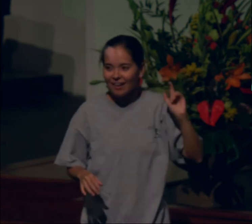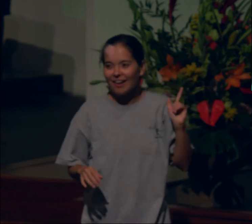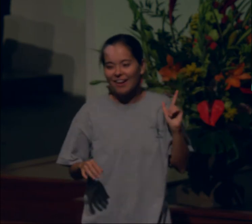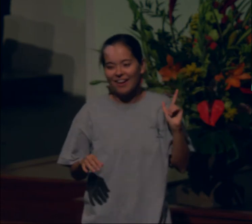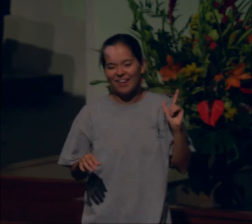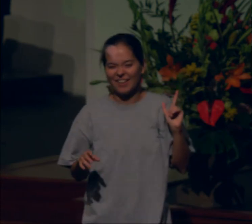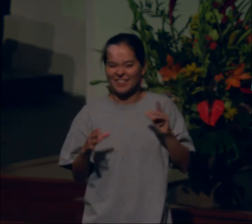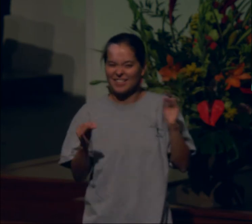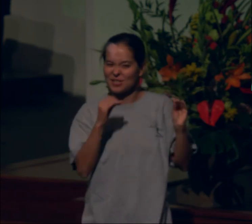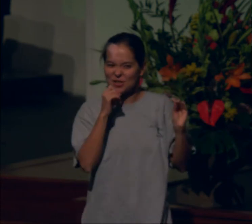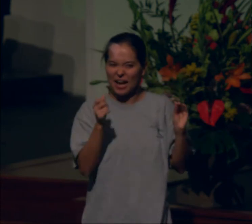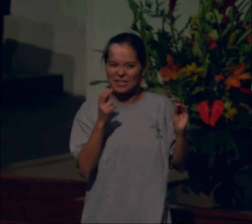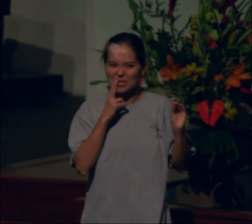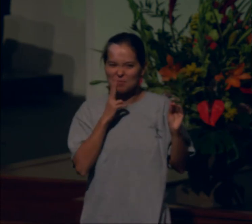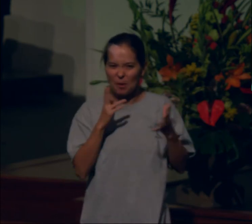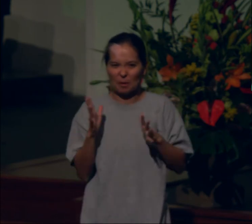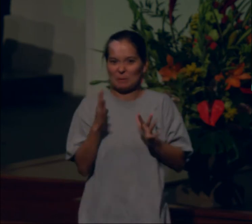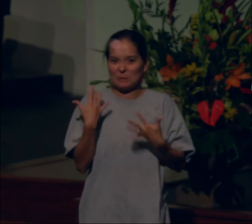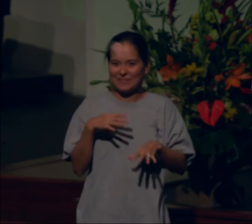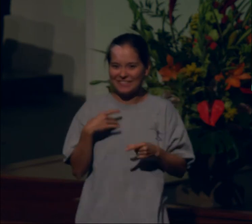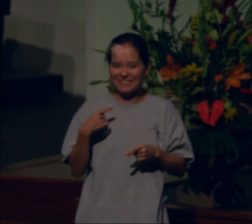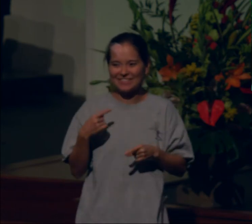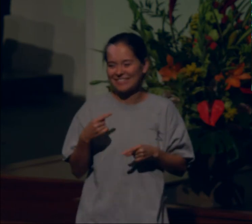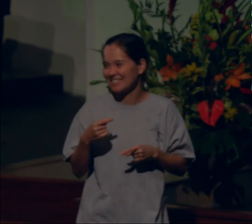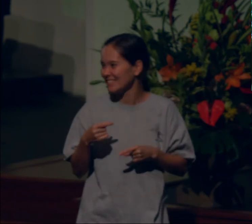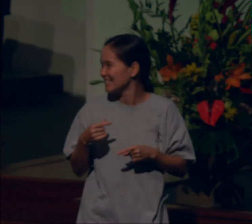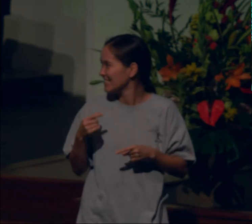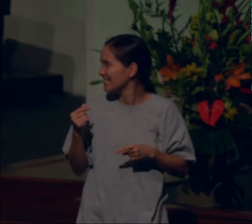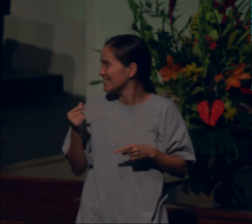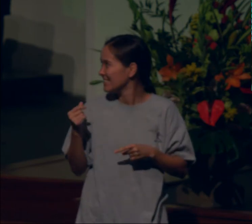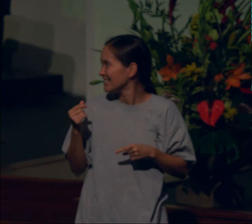That'll teach you to not smoke right there, I'm telling you.